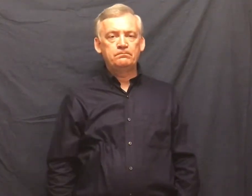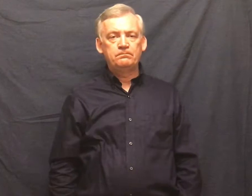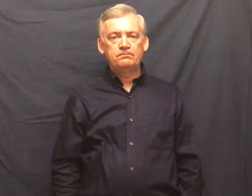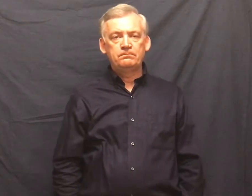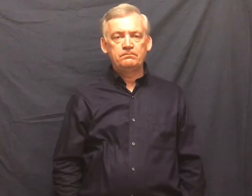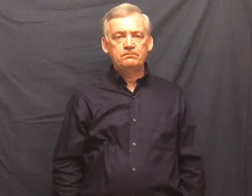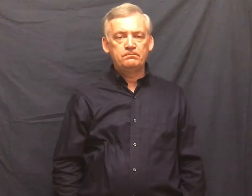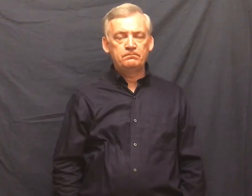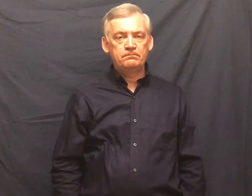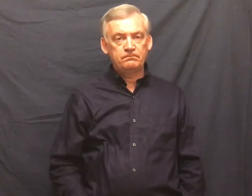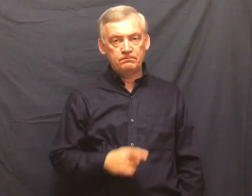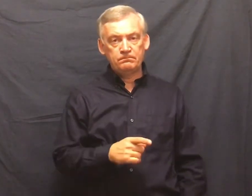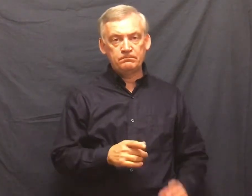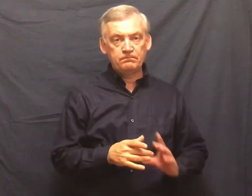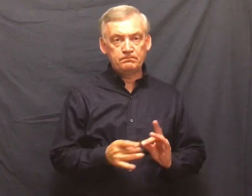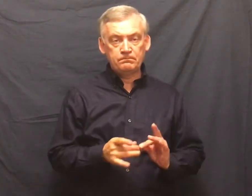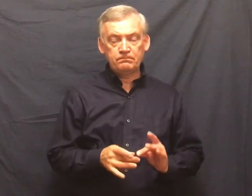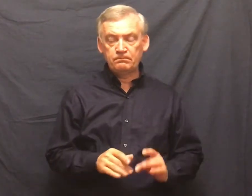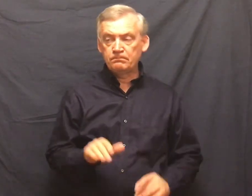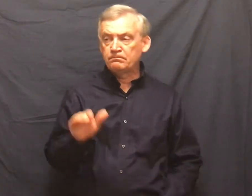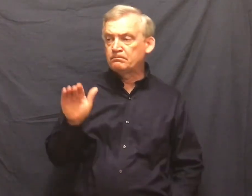Lenny said, George?